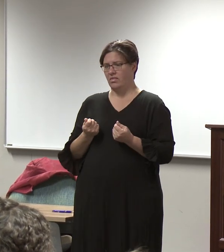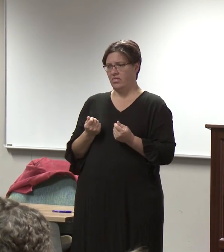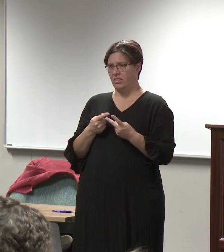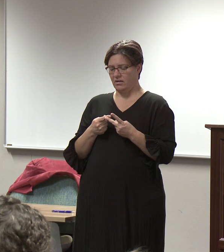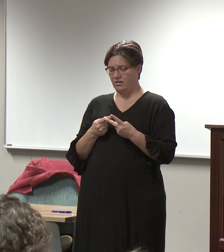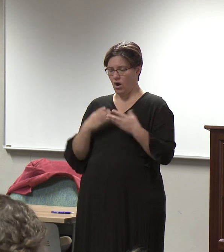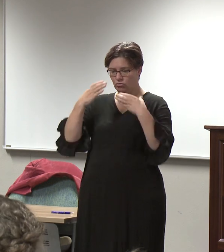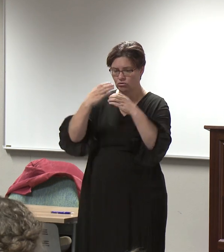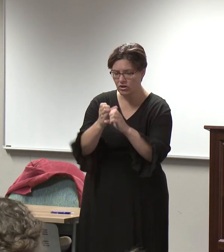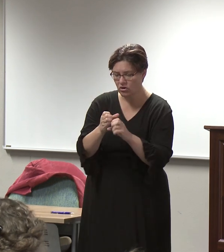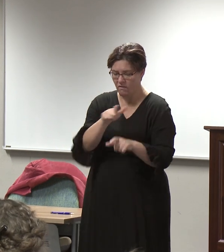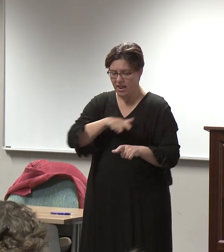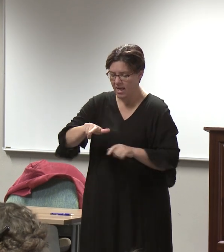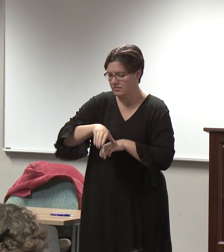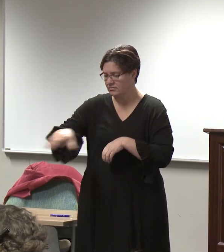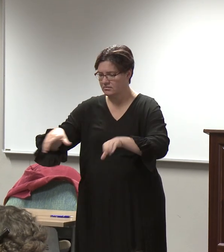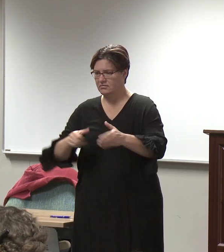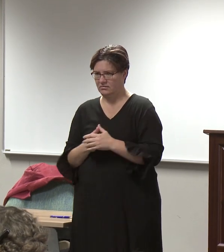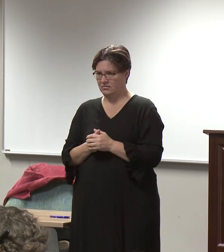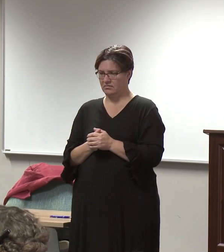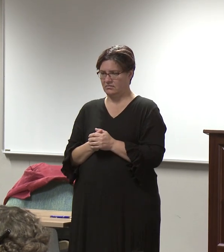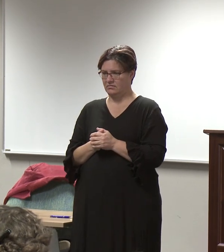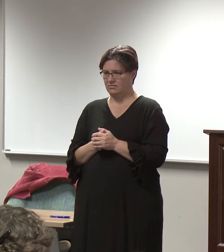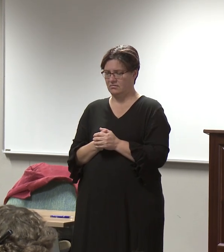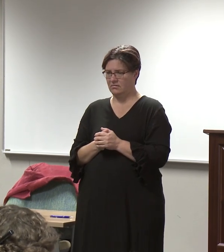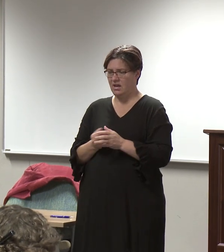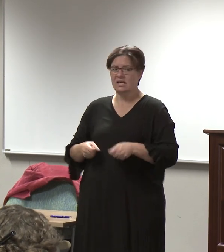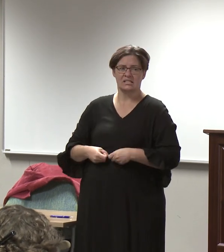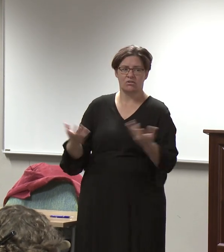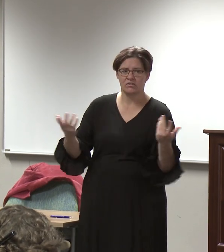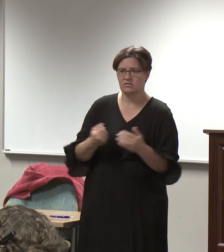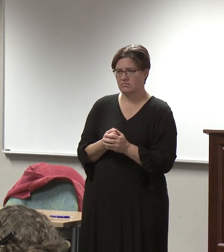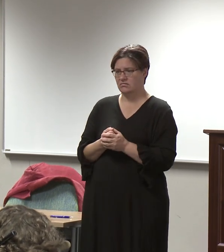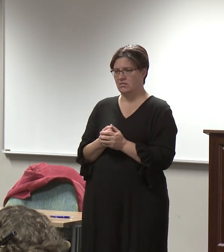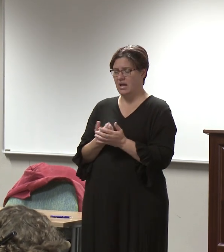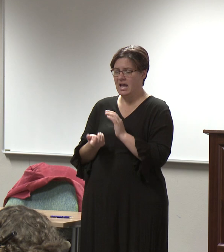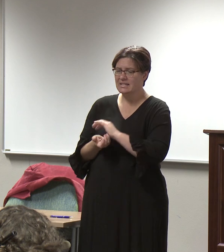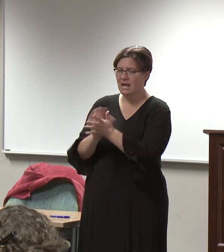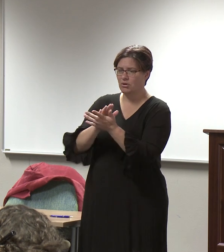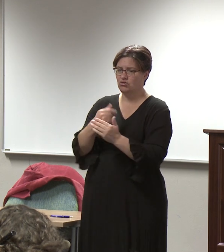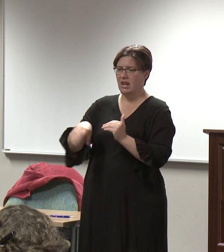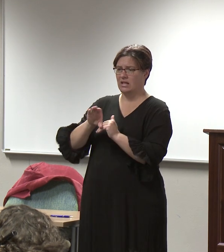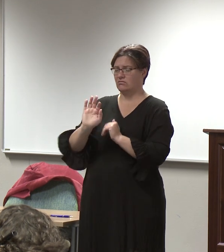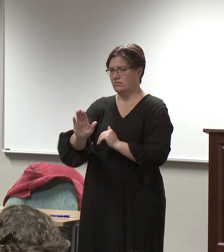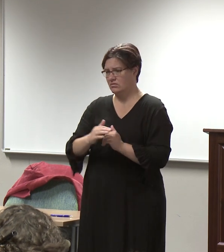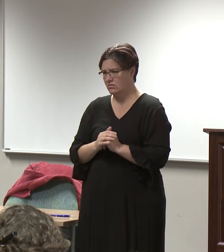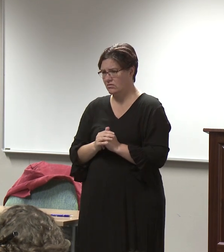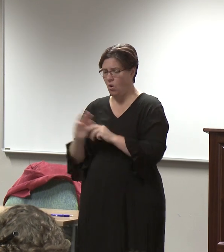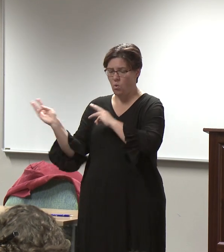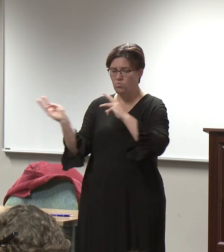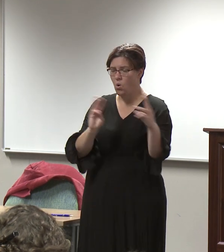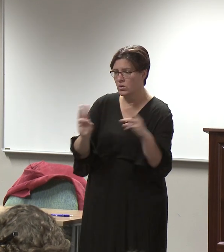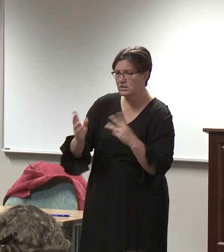in South Africa. Zones of sacrifice, collateral damage, walls, sometimes